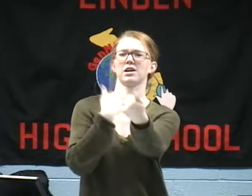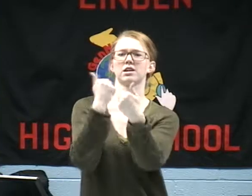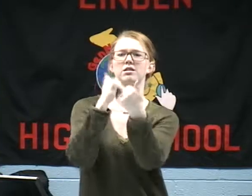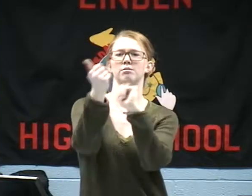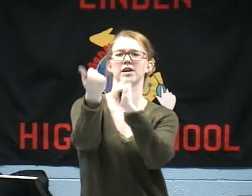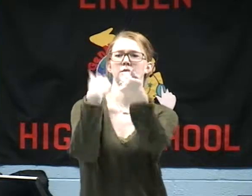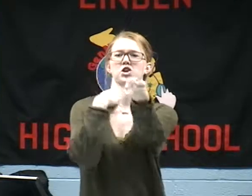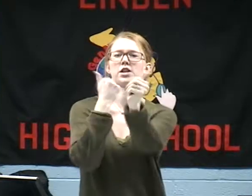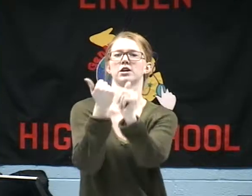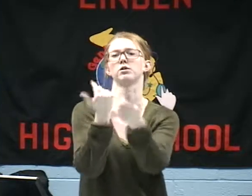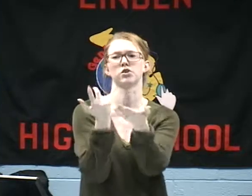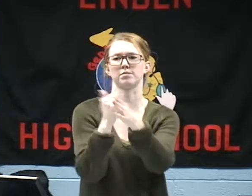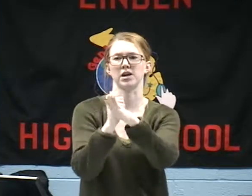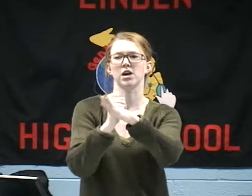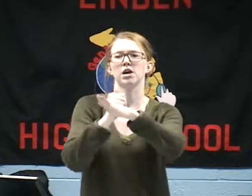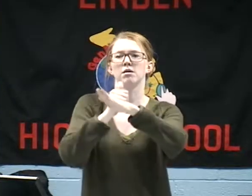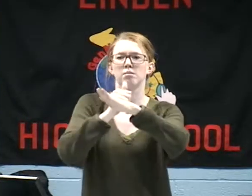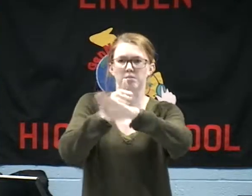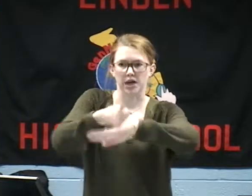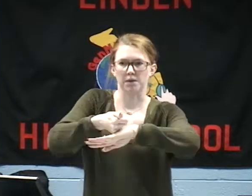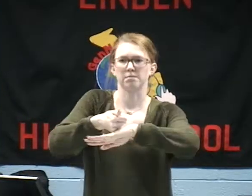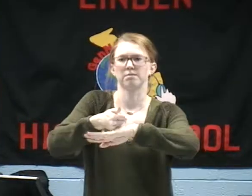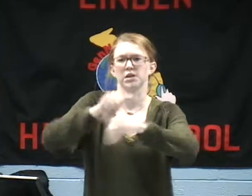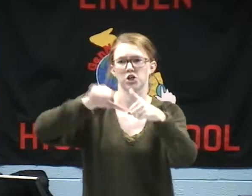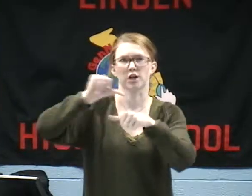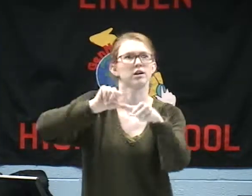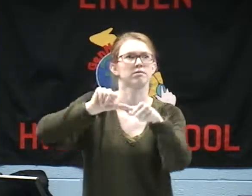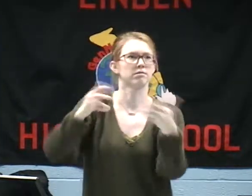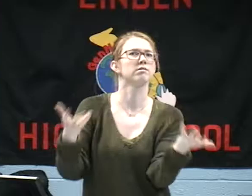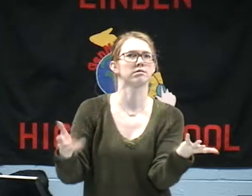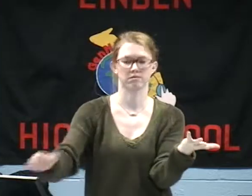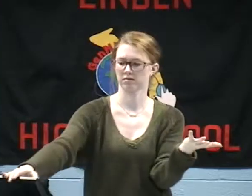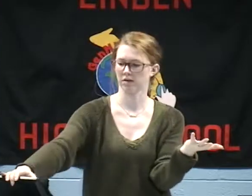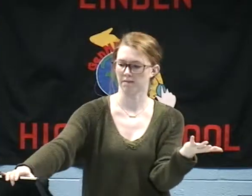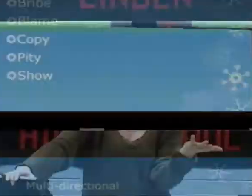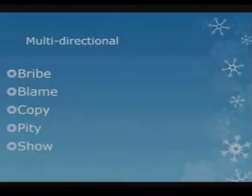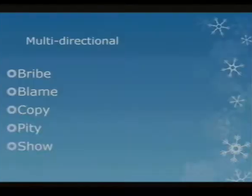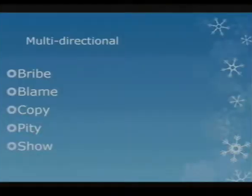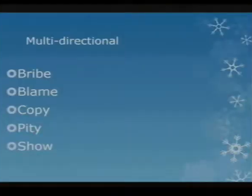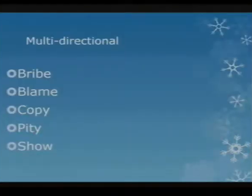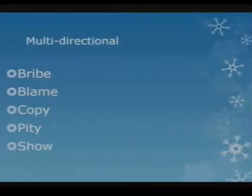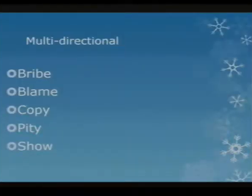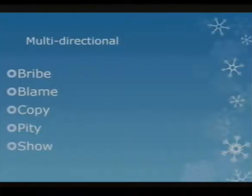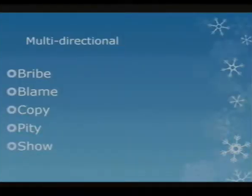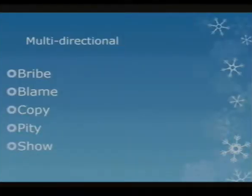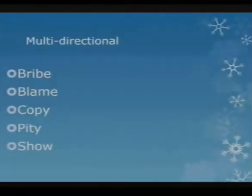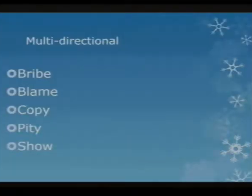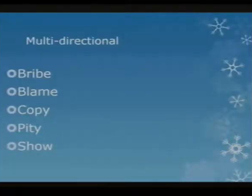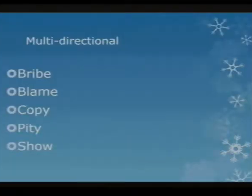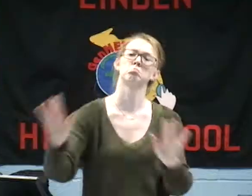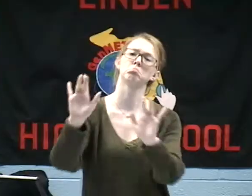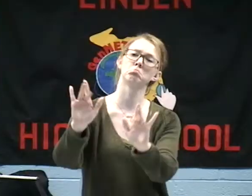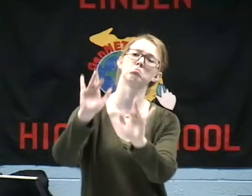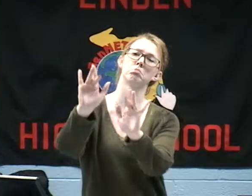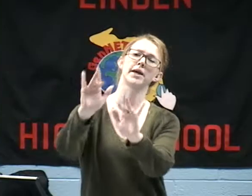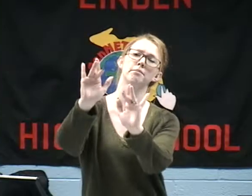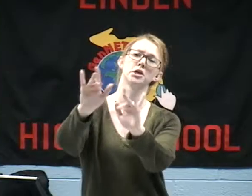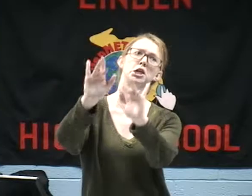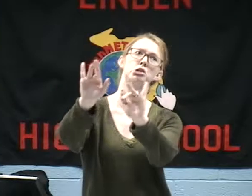make blame each other. It would just be Yeah. blame each other. Yeah. Pity. I can pity you